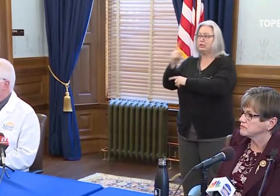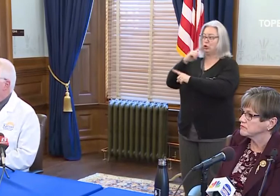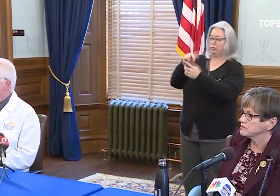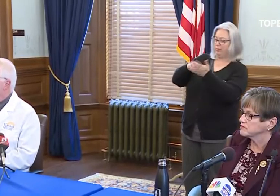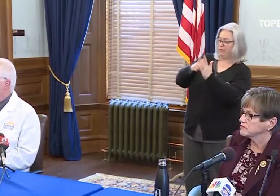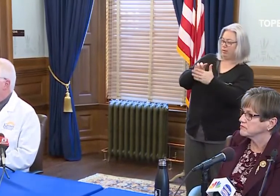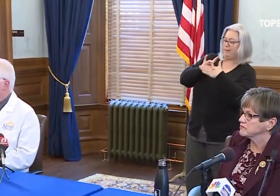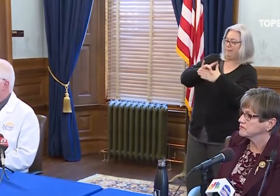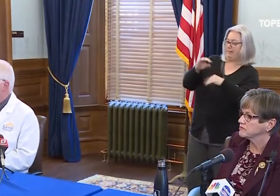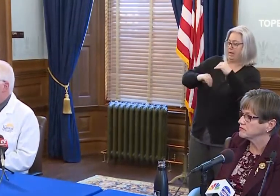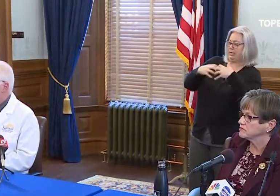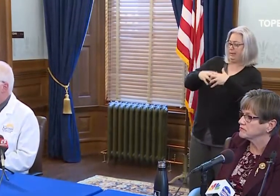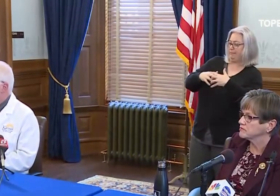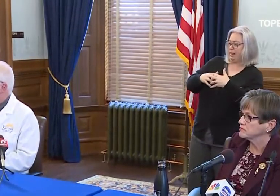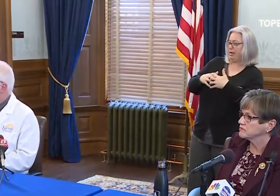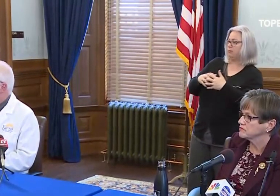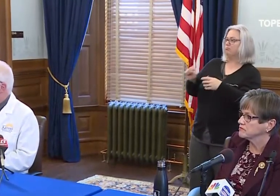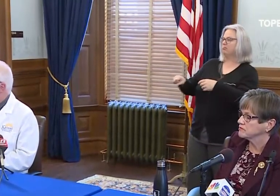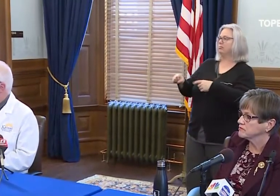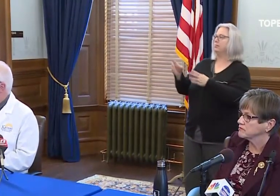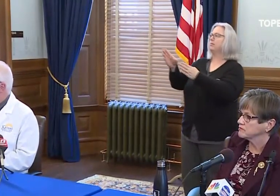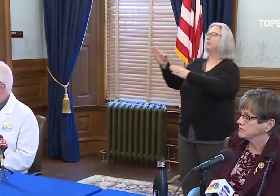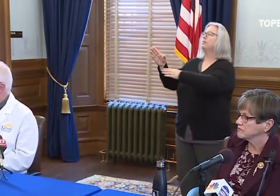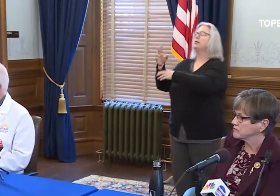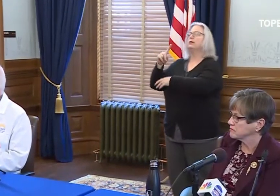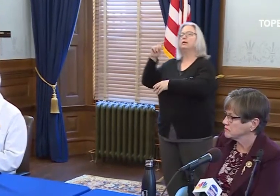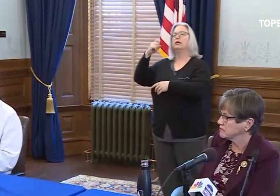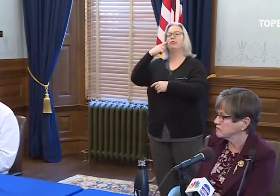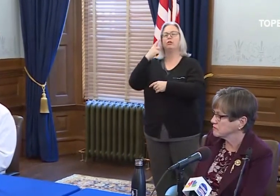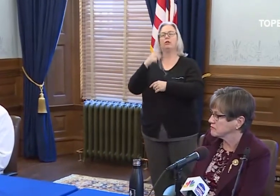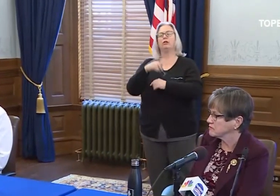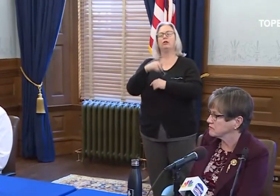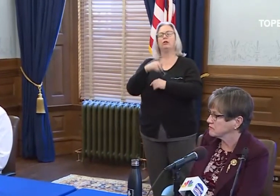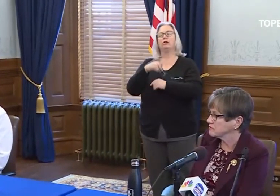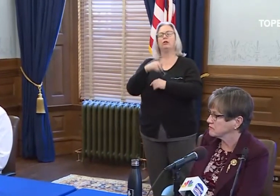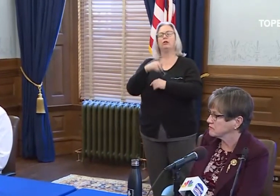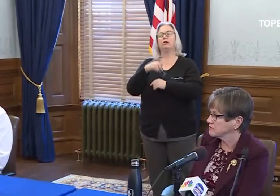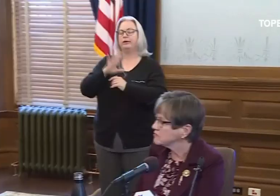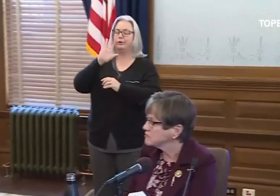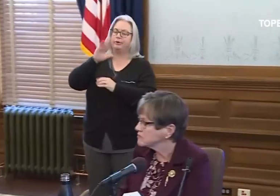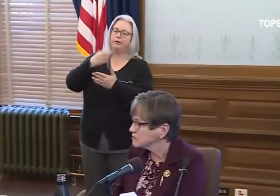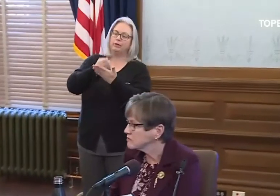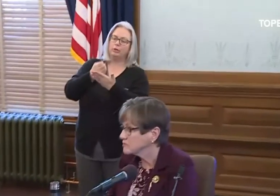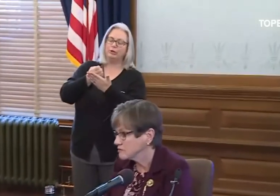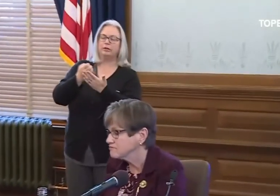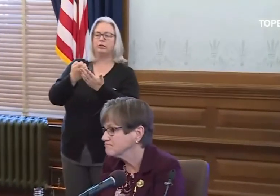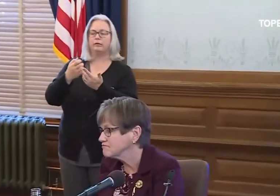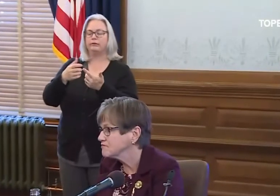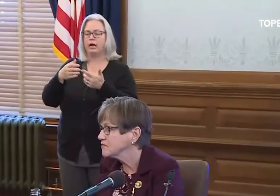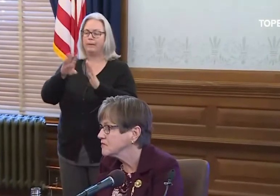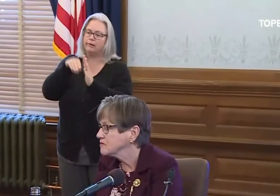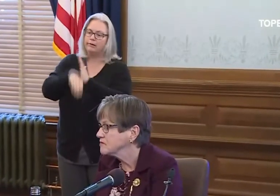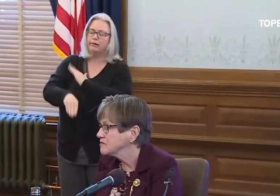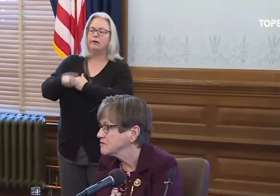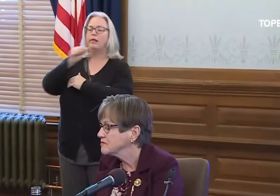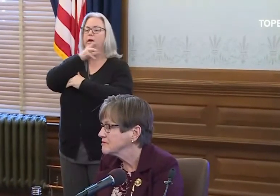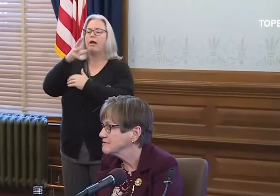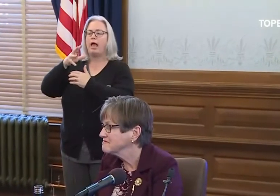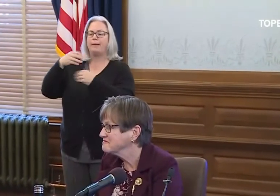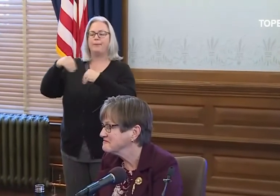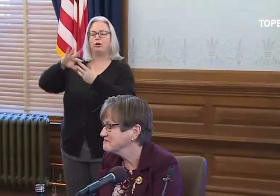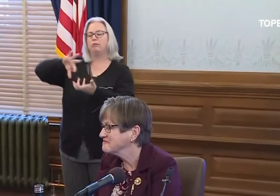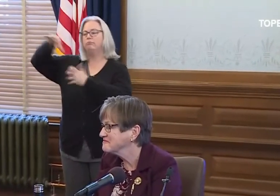Yeah. Thank you. Governor, the legs of the Kansas economy got oil, it's hurting, and oil prices are terrible. The ag markets are all screwed